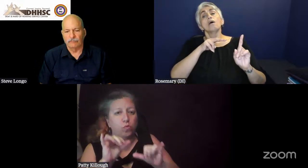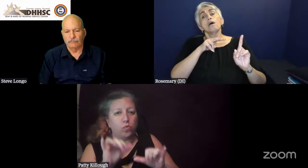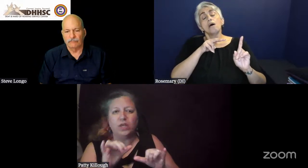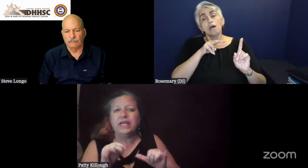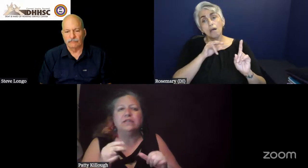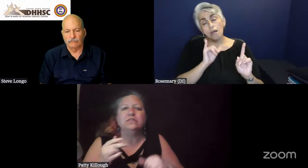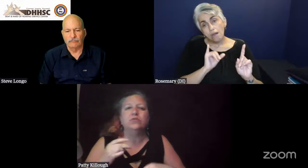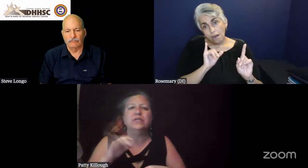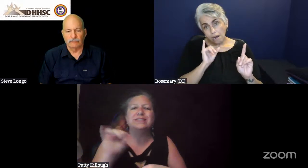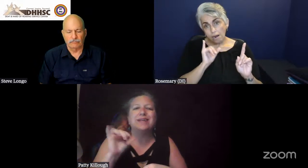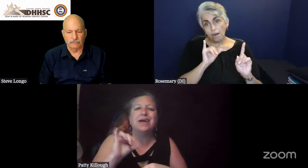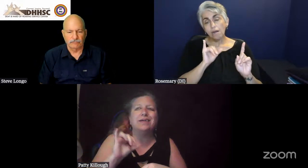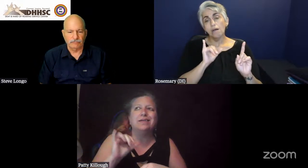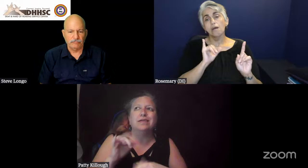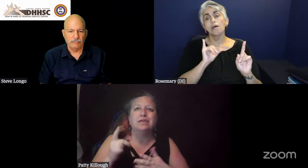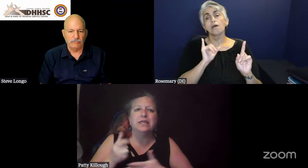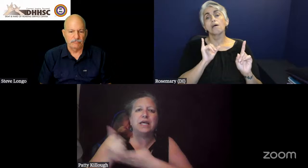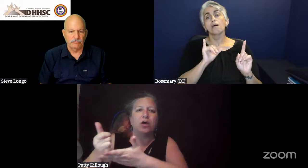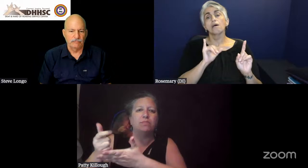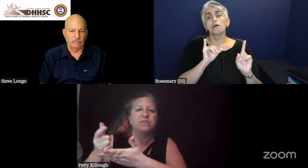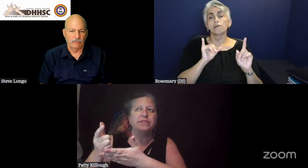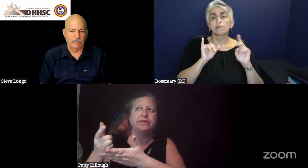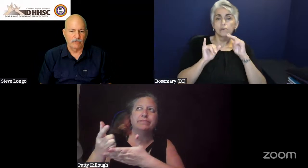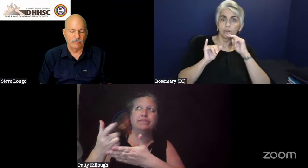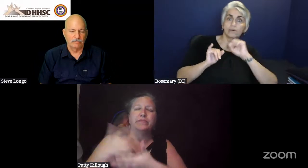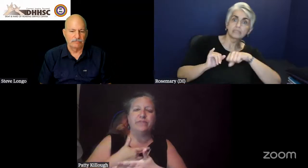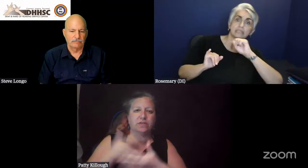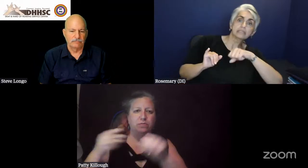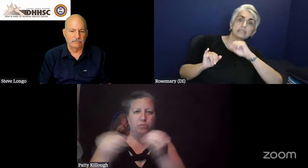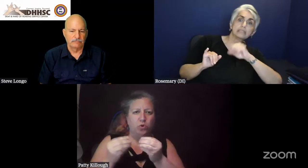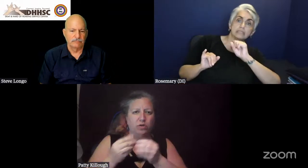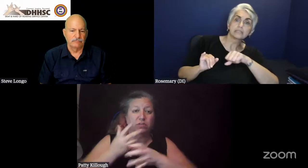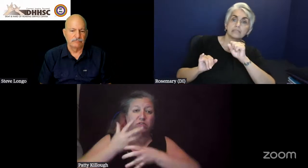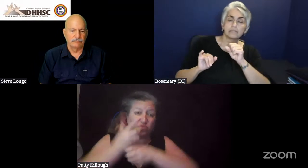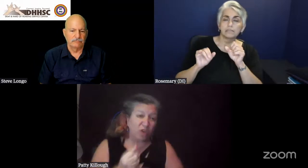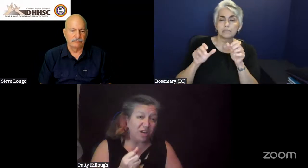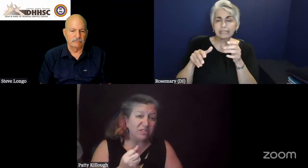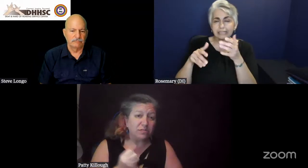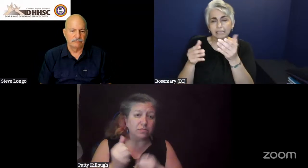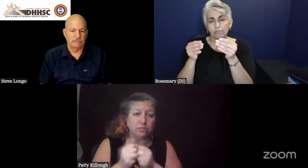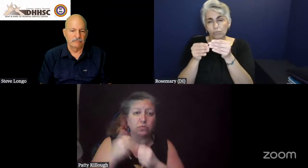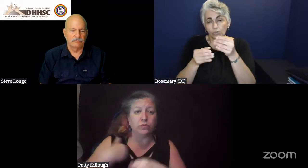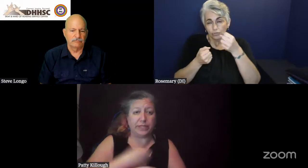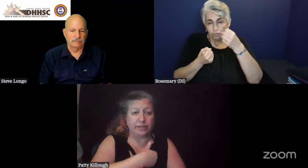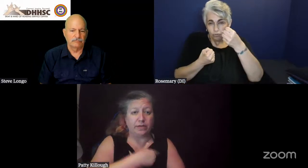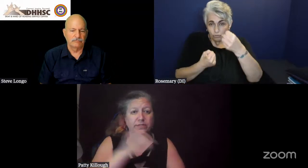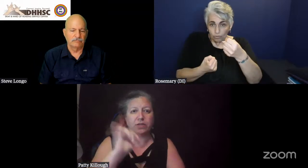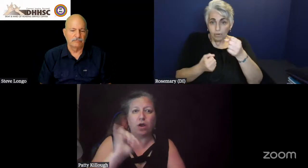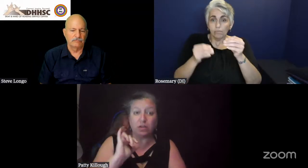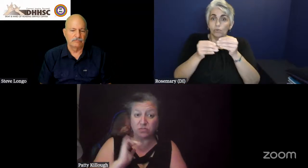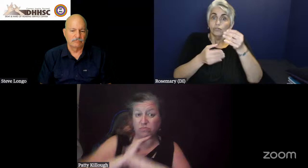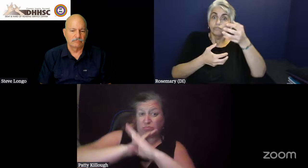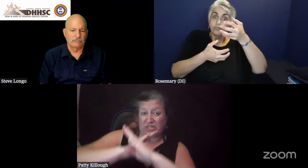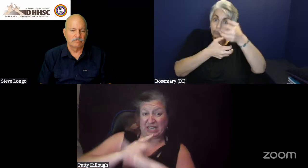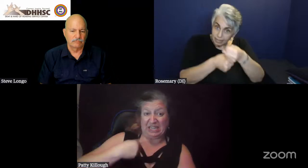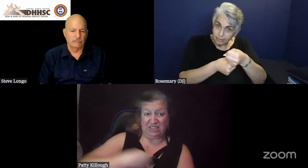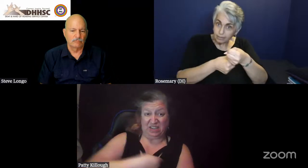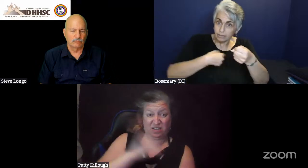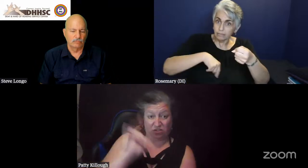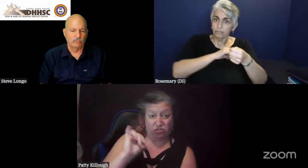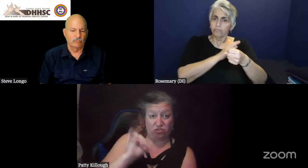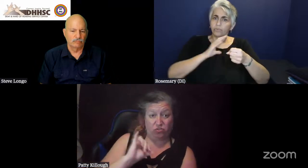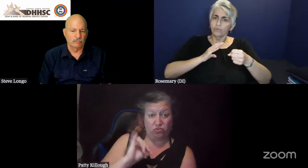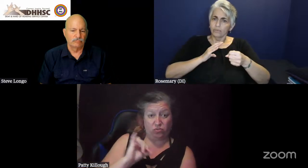Maybe the community will see that and feel more relieved and